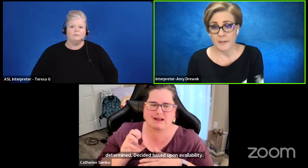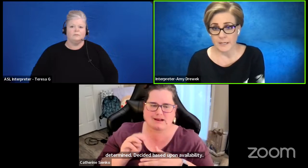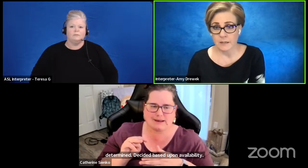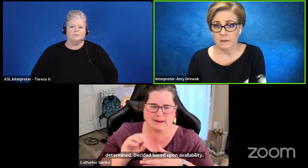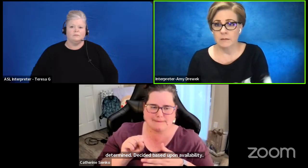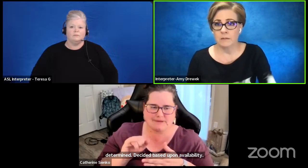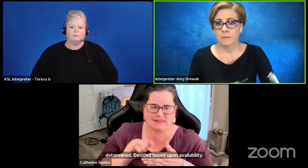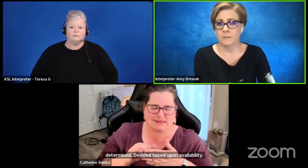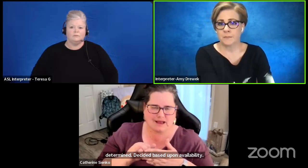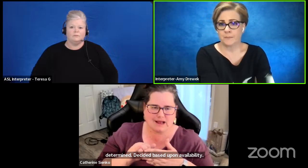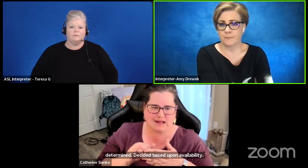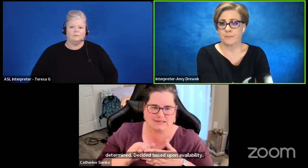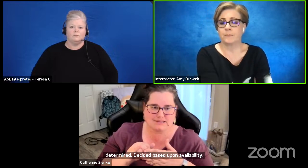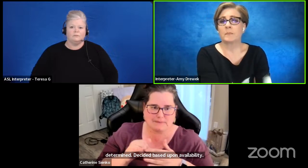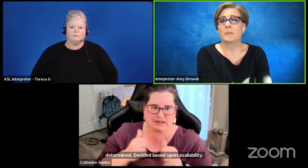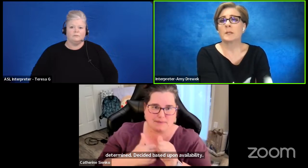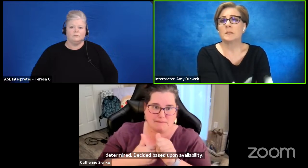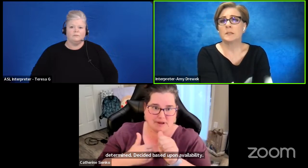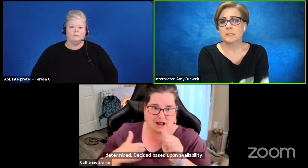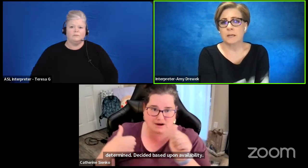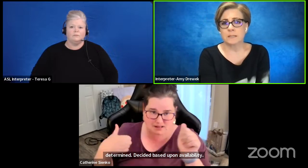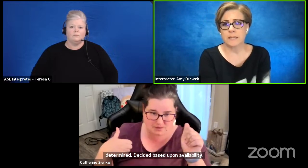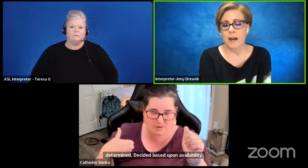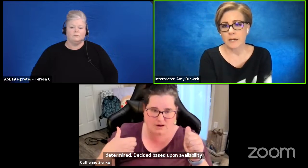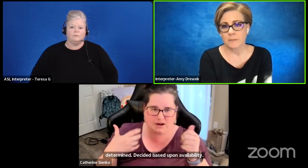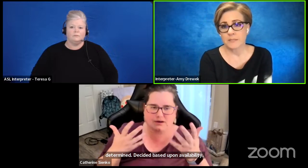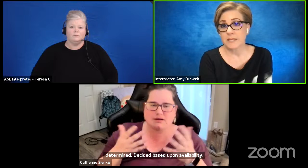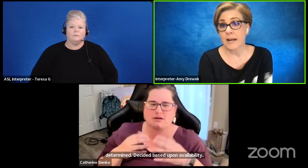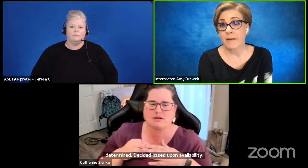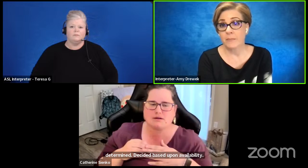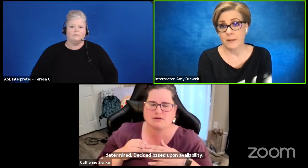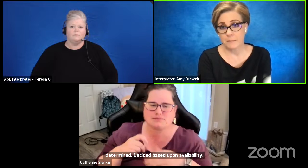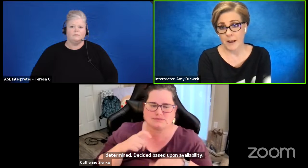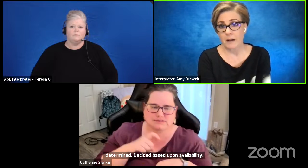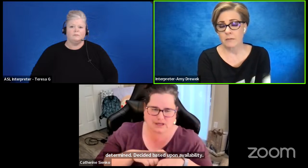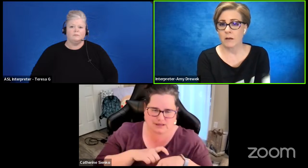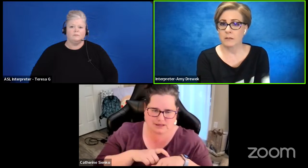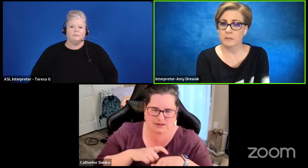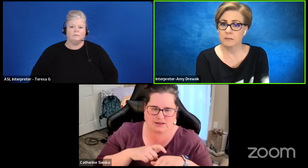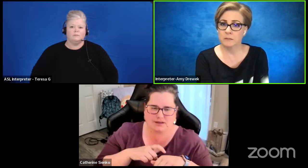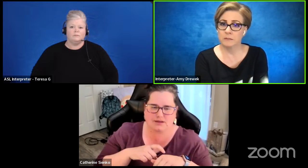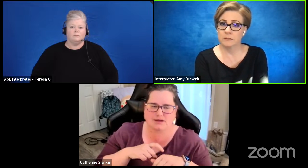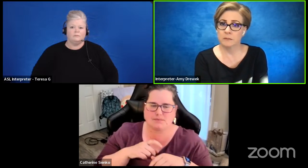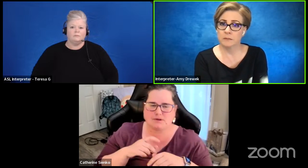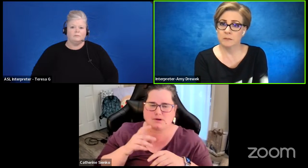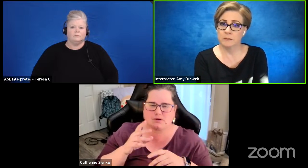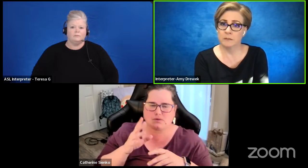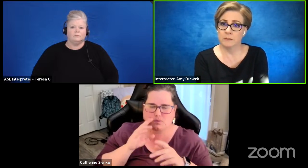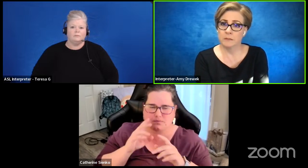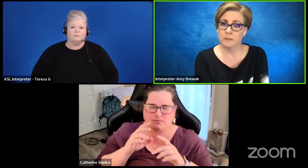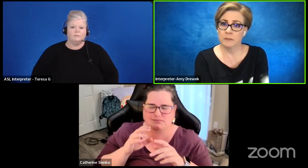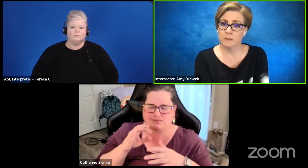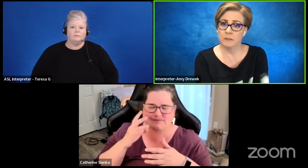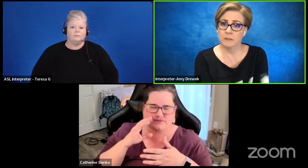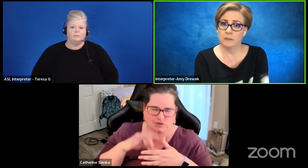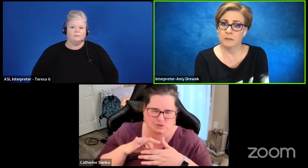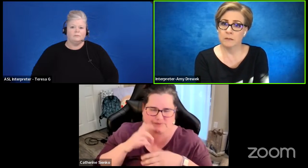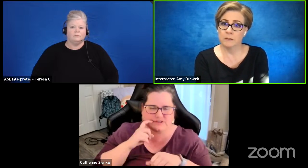which would be a typical meeting, to discuss the items that have been backlogged.